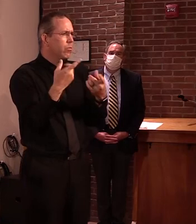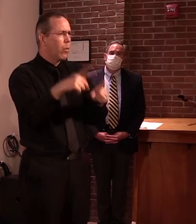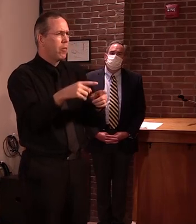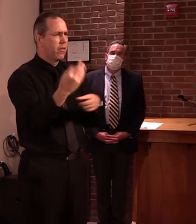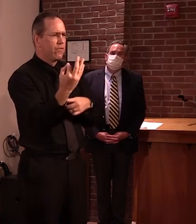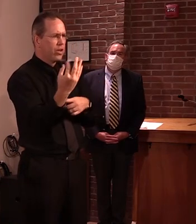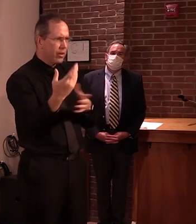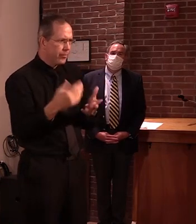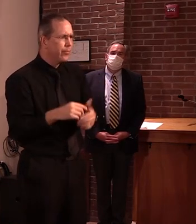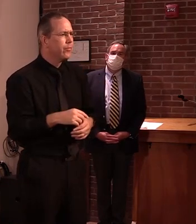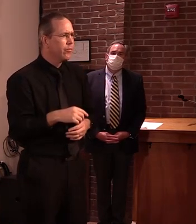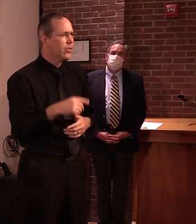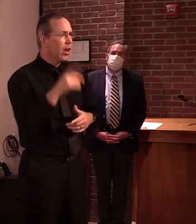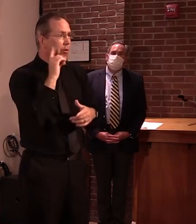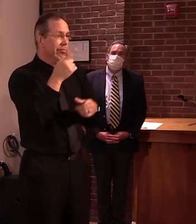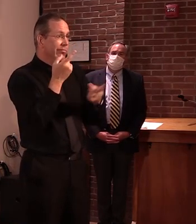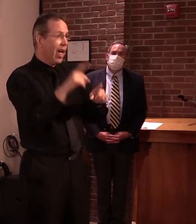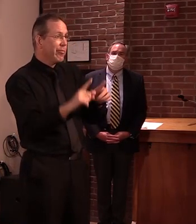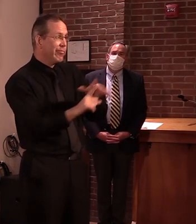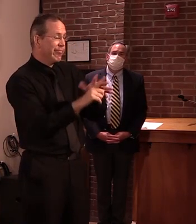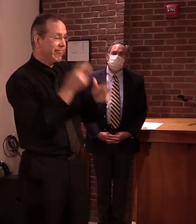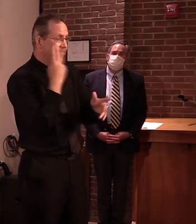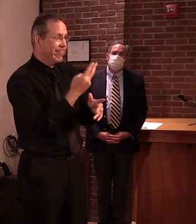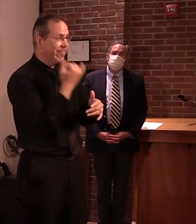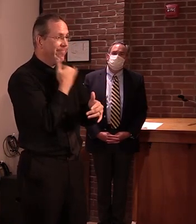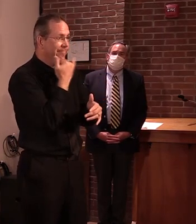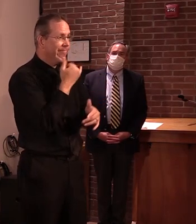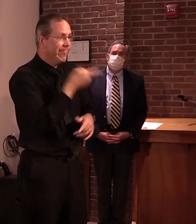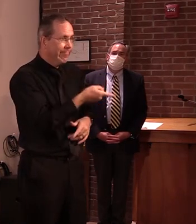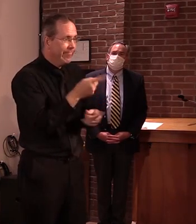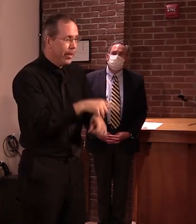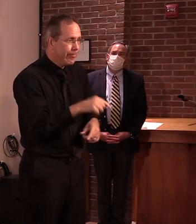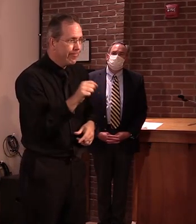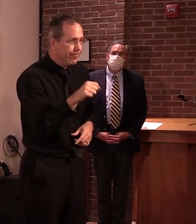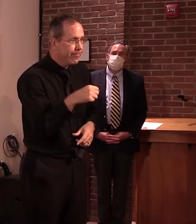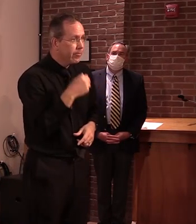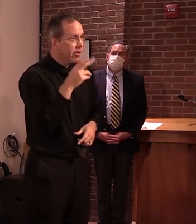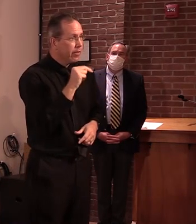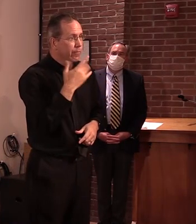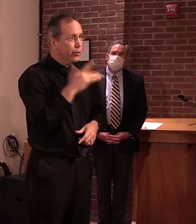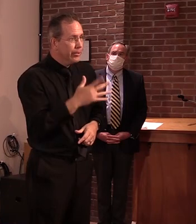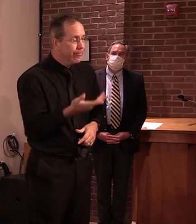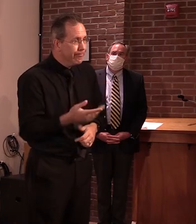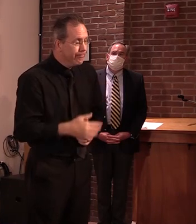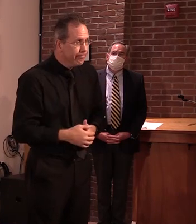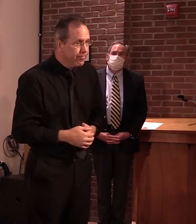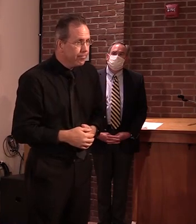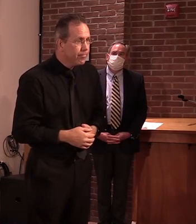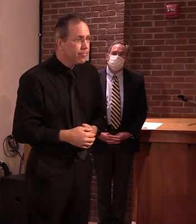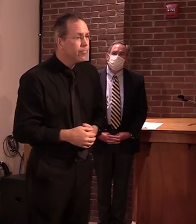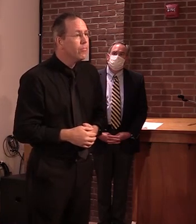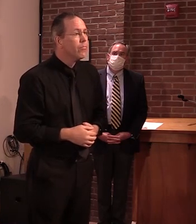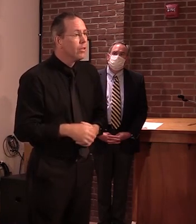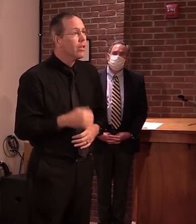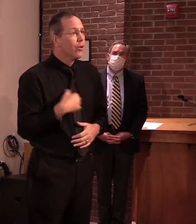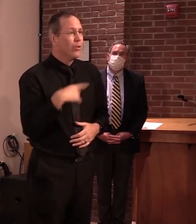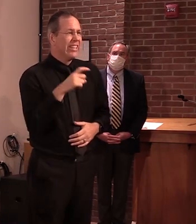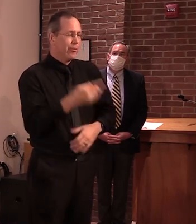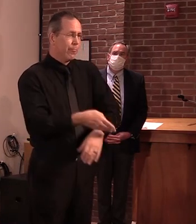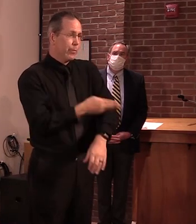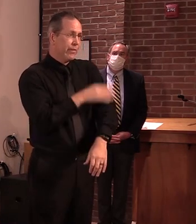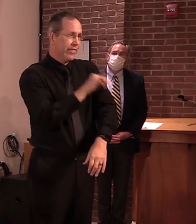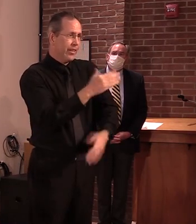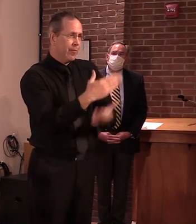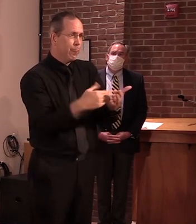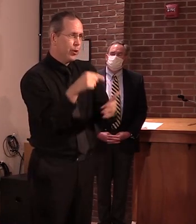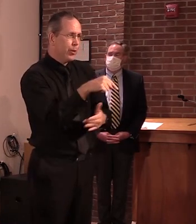made during this whole ordeal, unfortunately, and we need to do better. But I'll